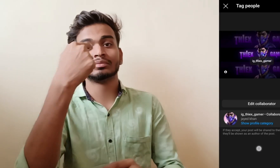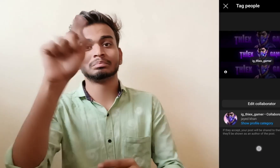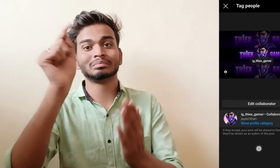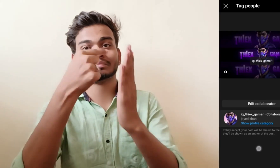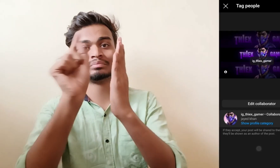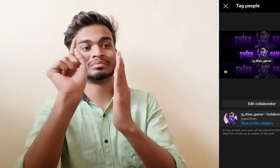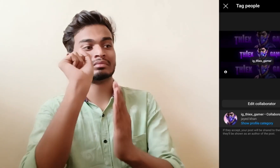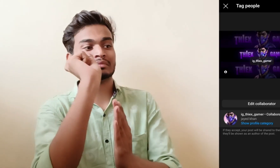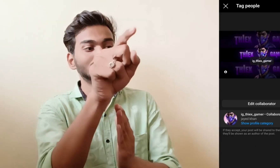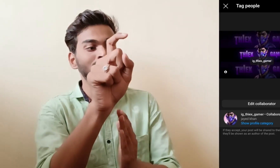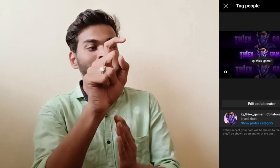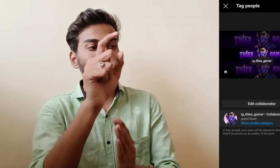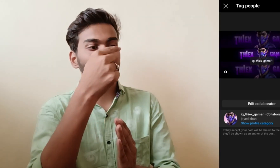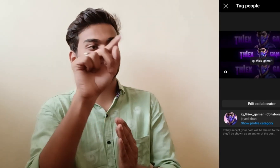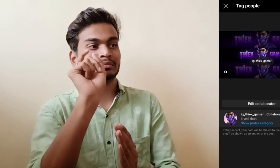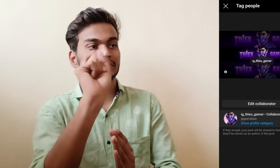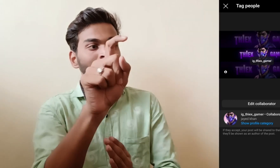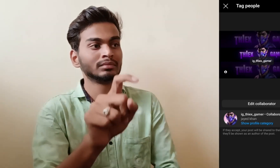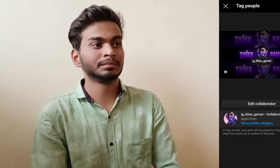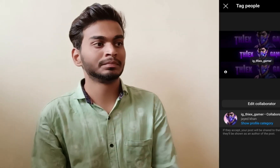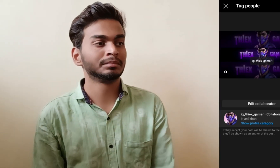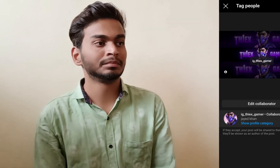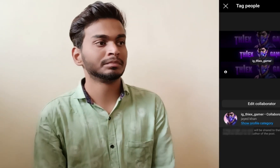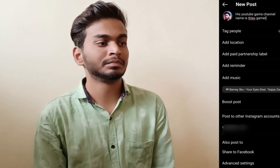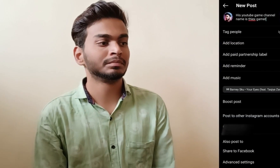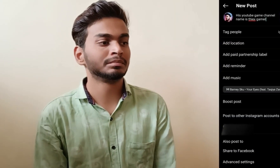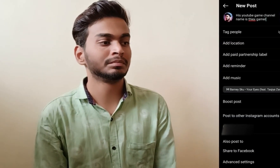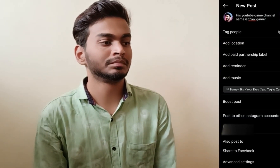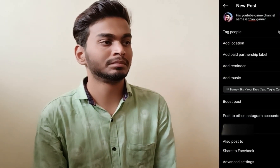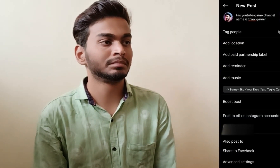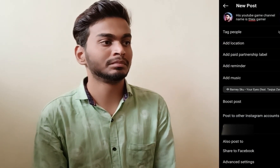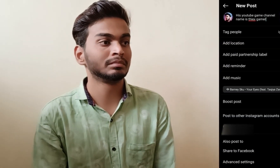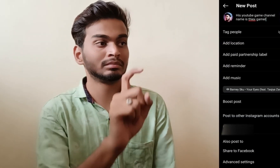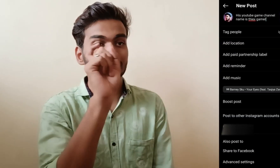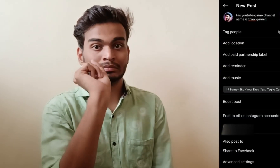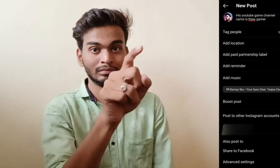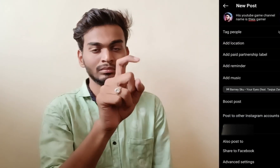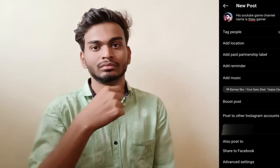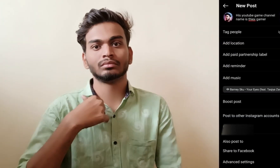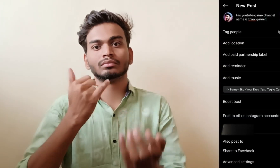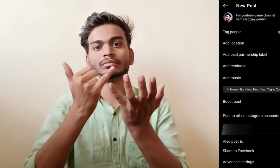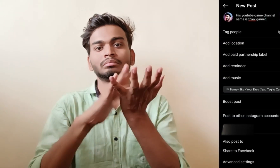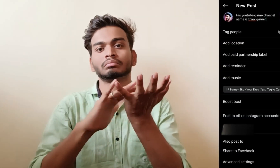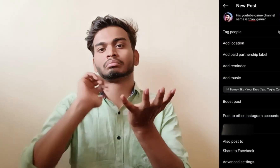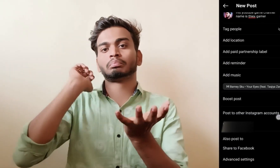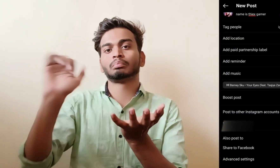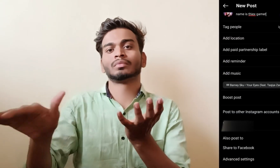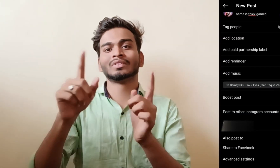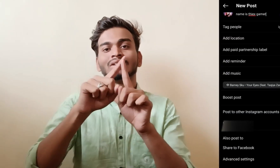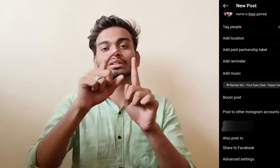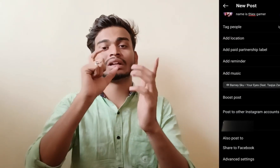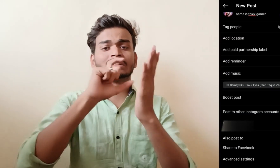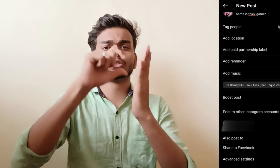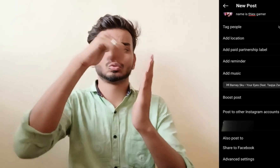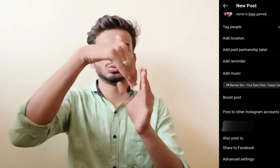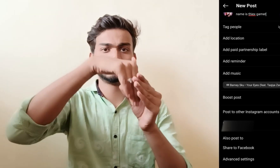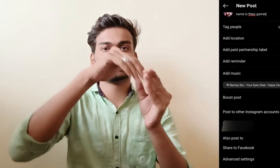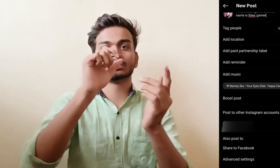don't accept without your post alone, and